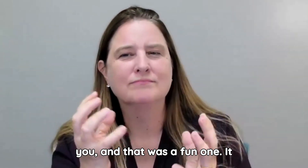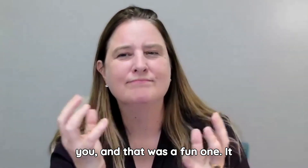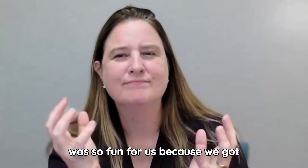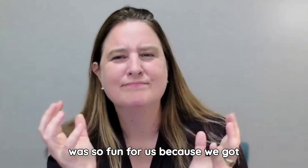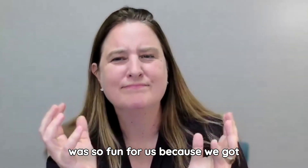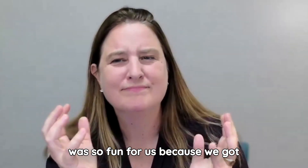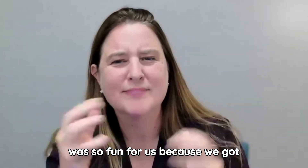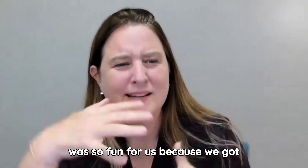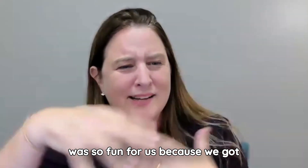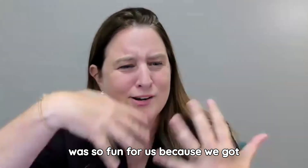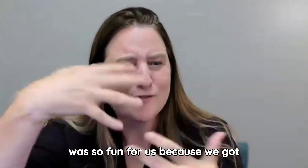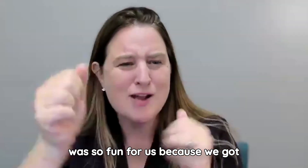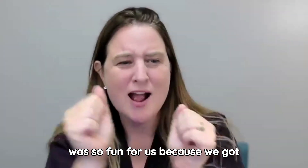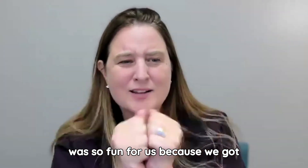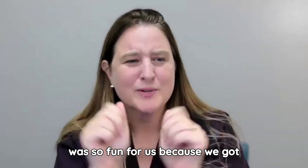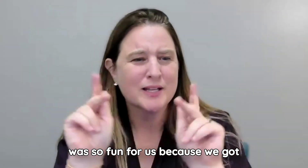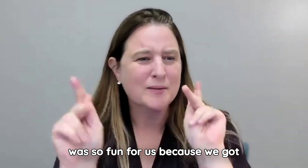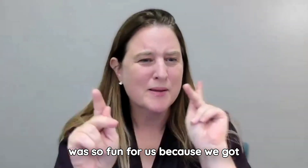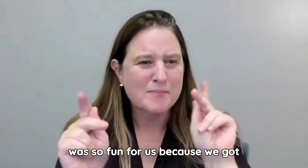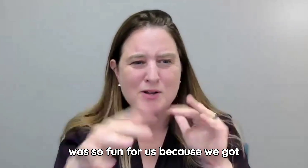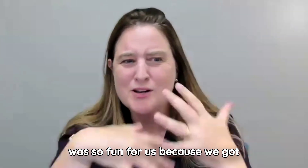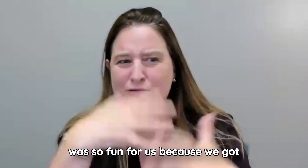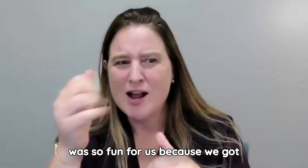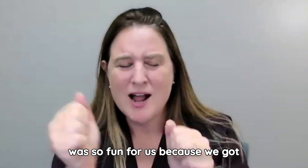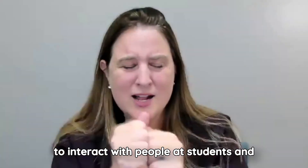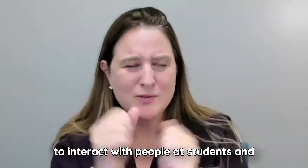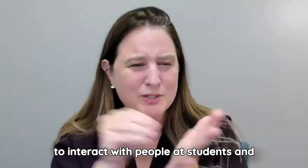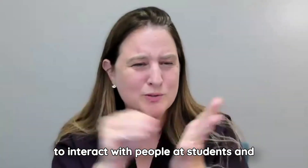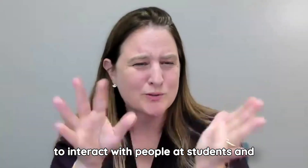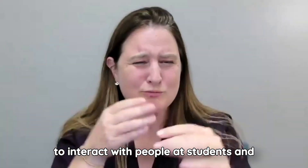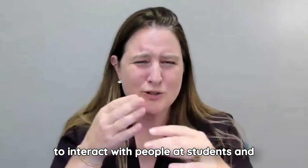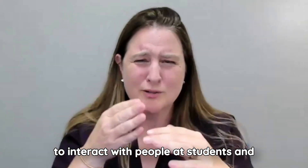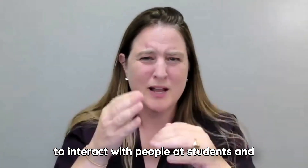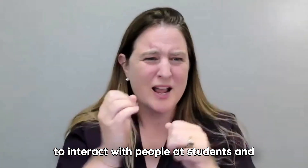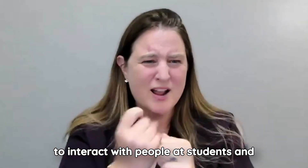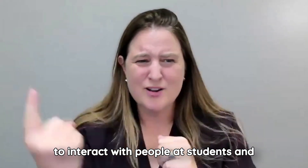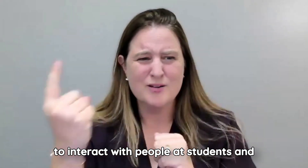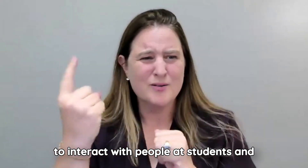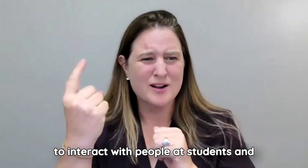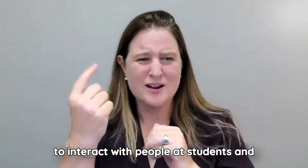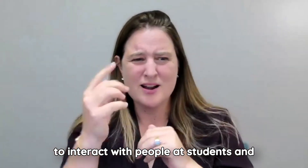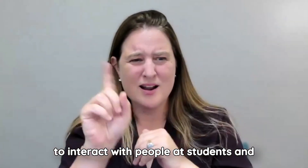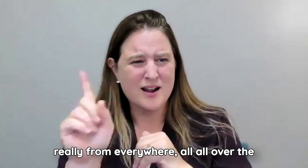It was so fun for us because we got to interact with people,